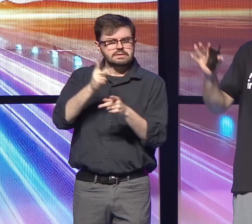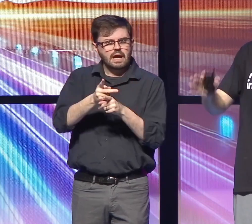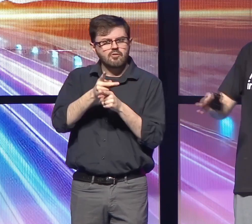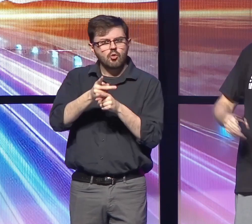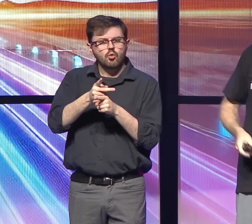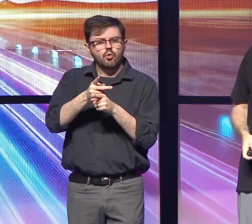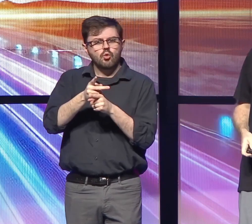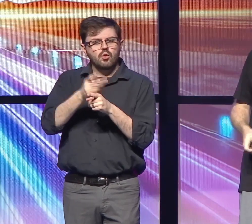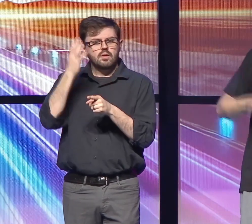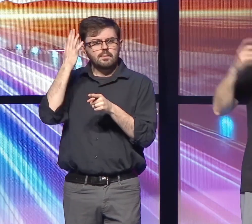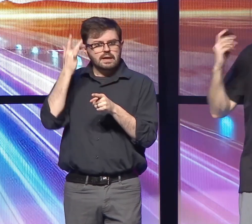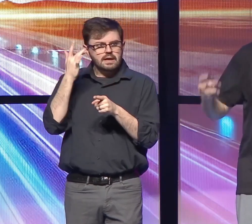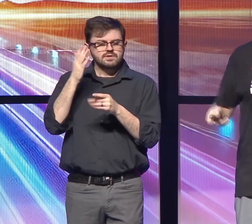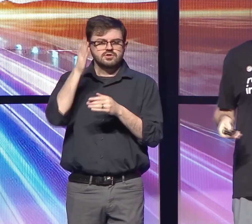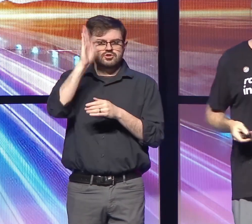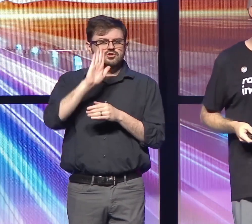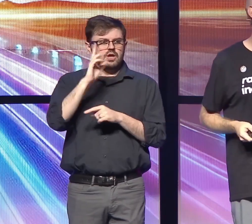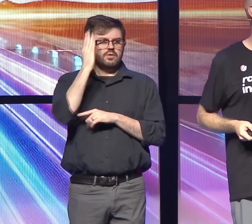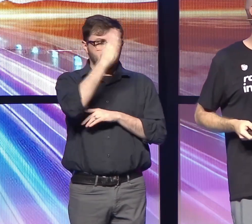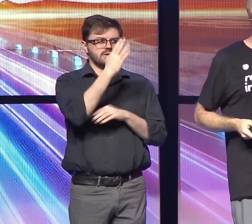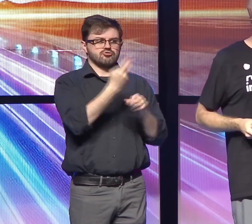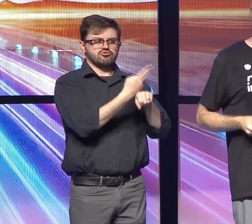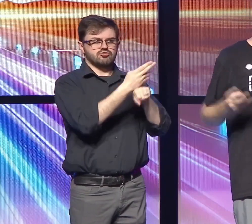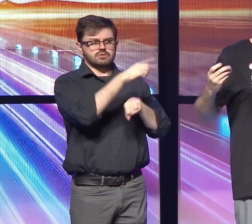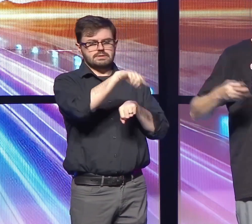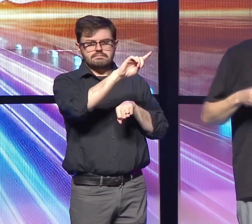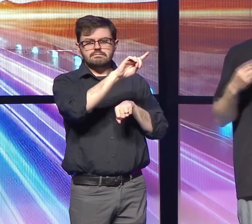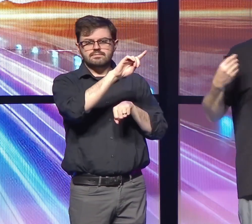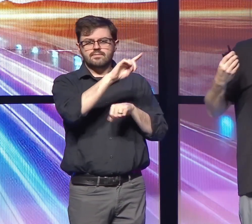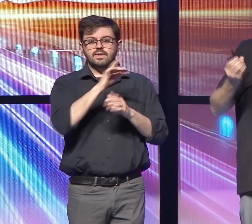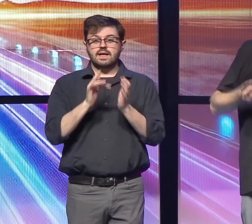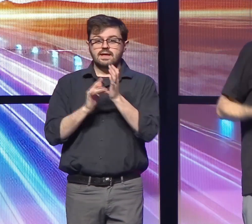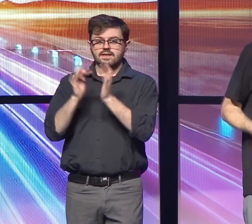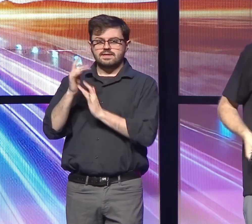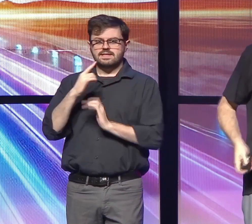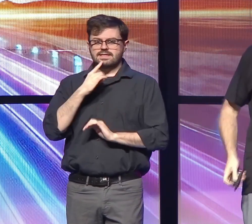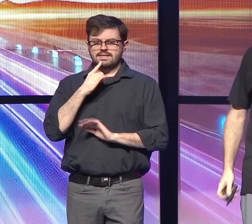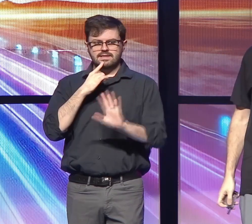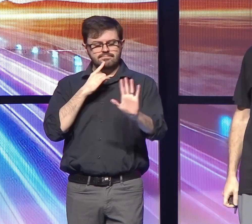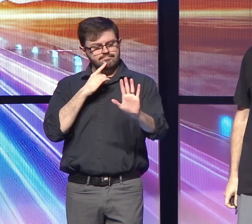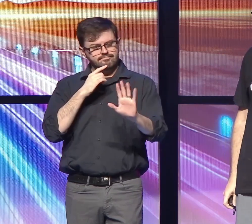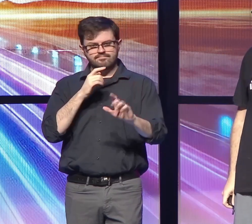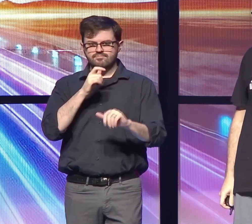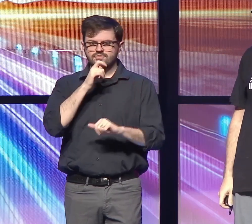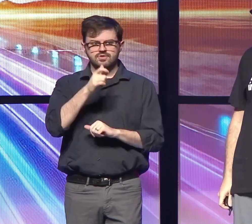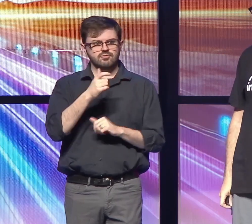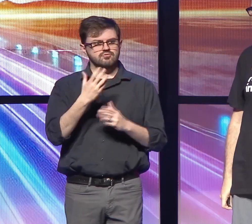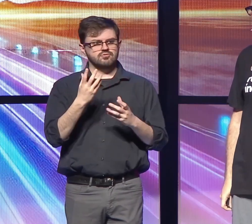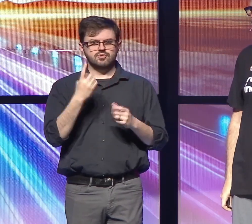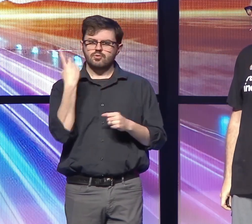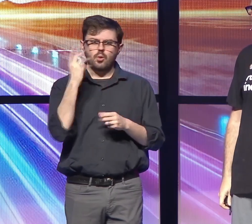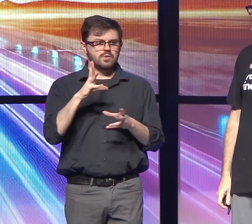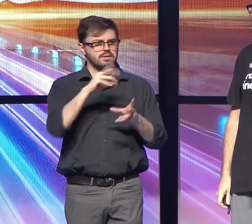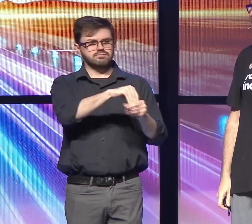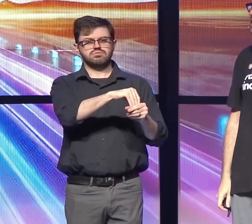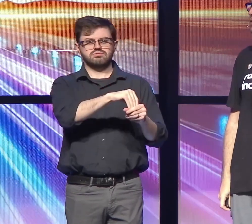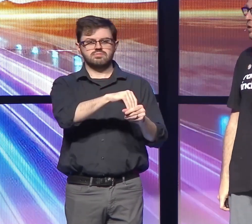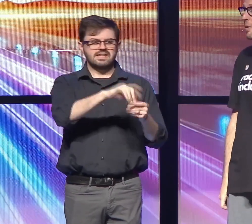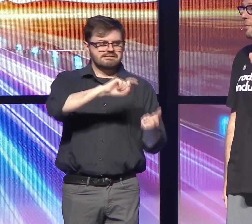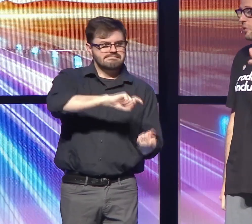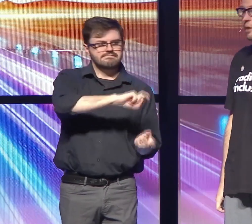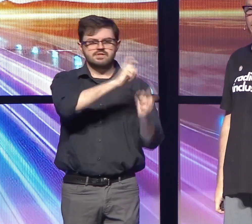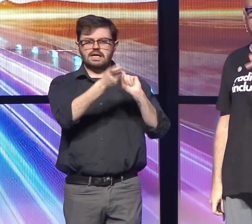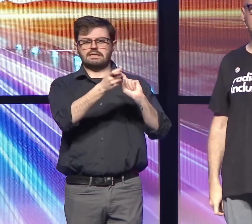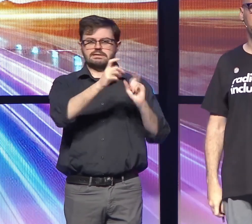Because God is going to use it. And then Jesus says, oh, hold on a second, transform Babylon.